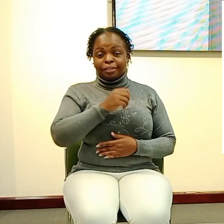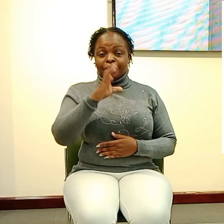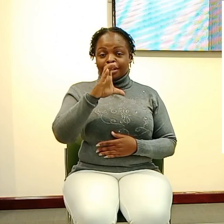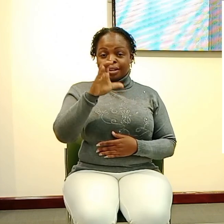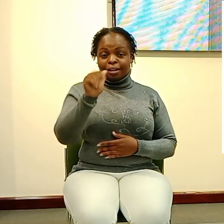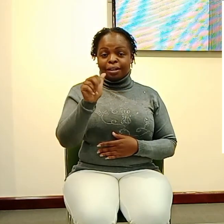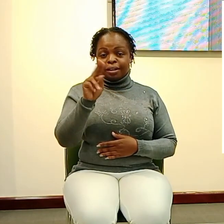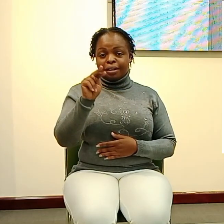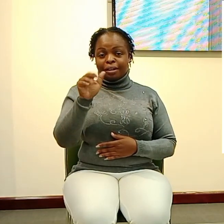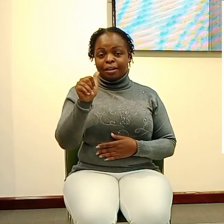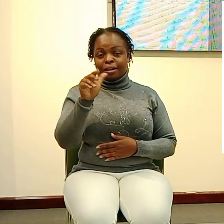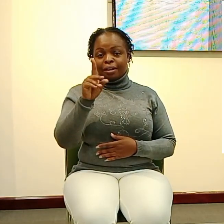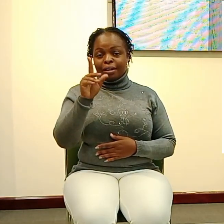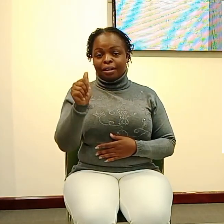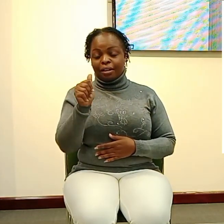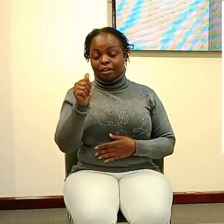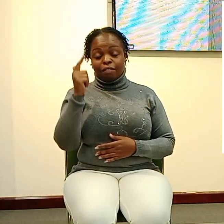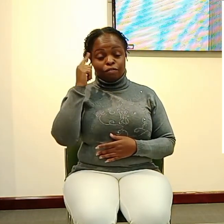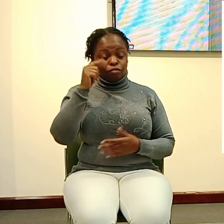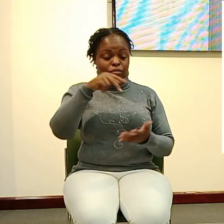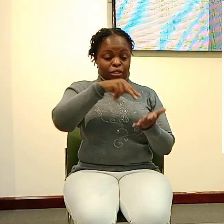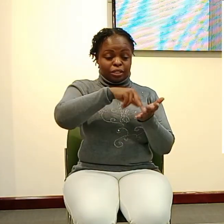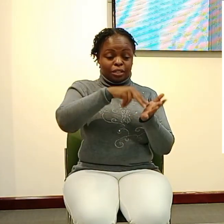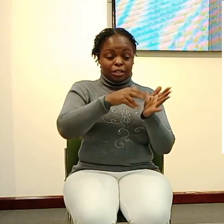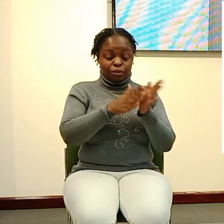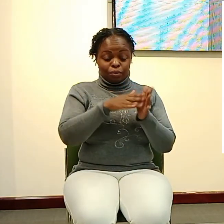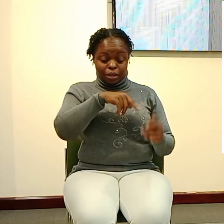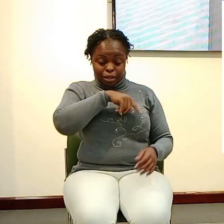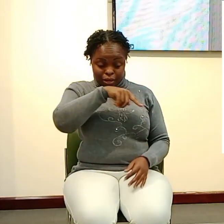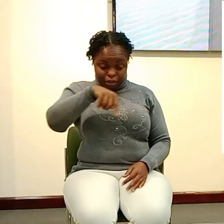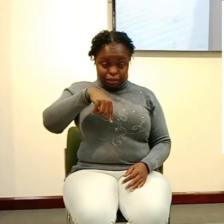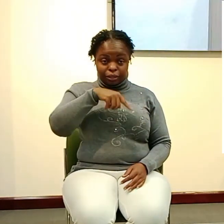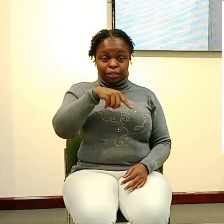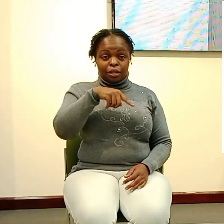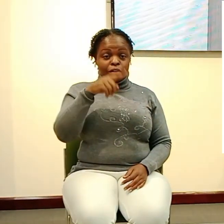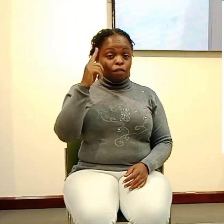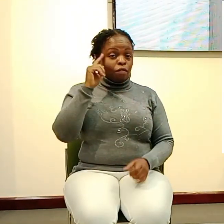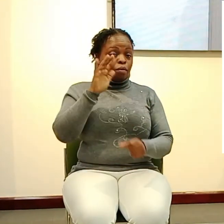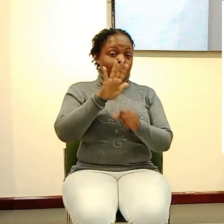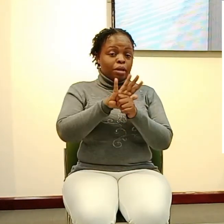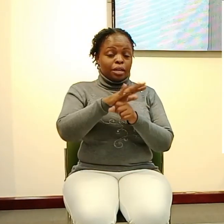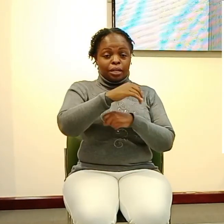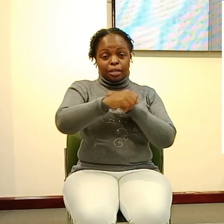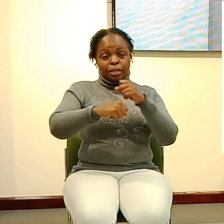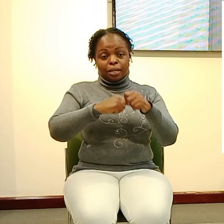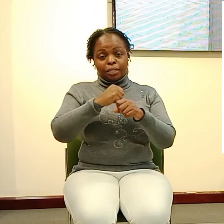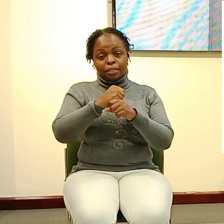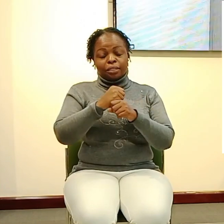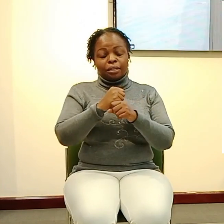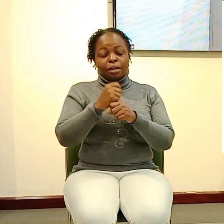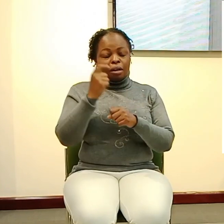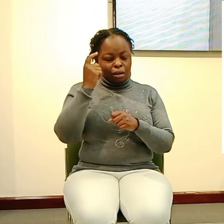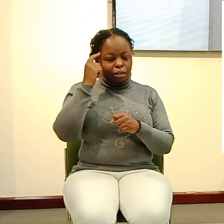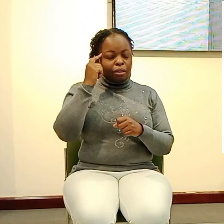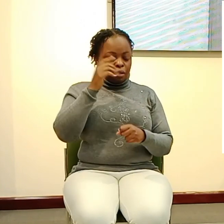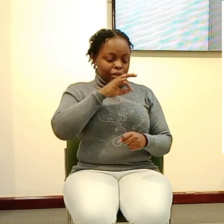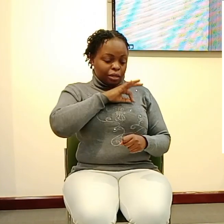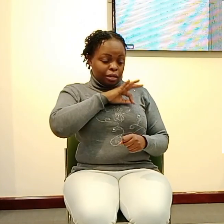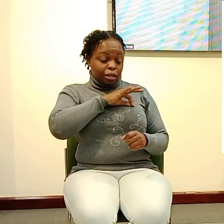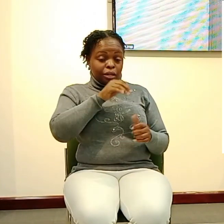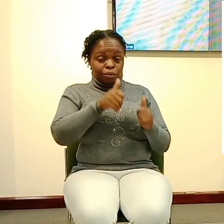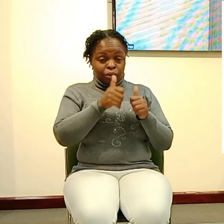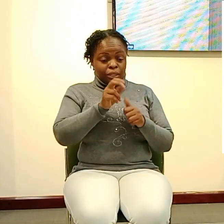Canada for standing with us for the many years. And I think for the gains we have seen